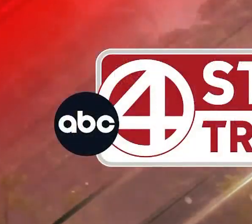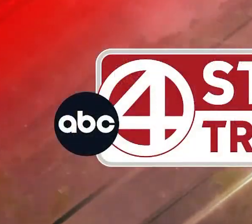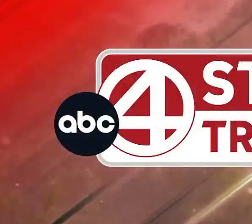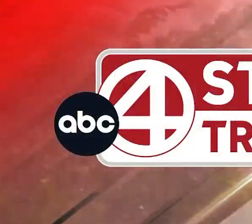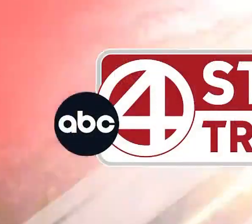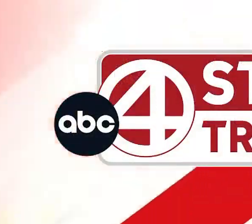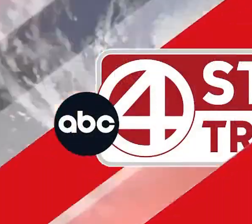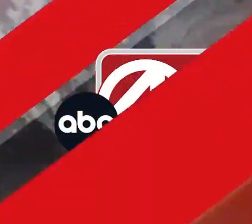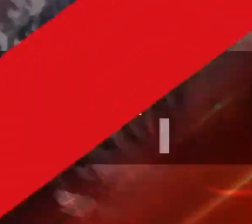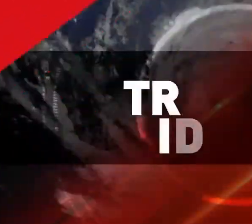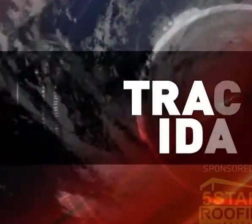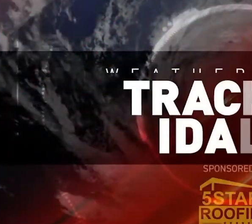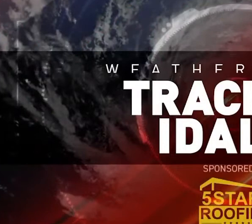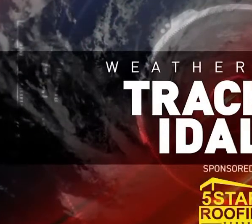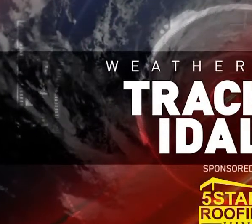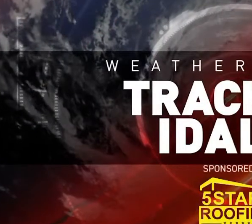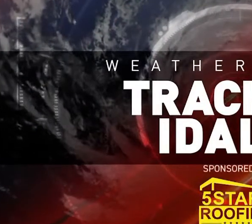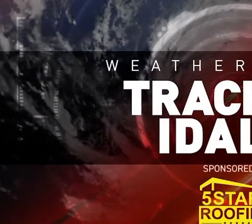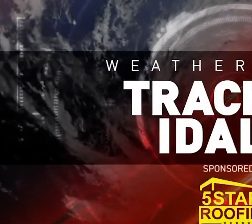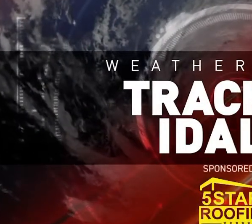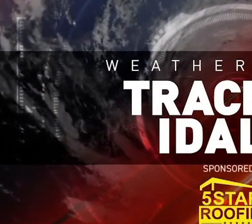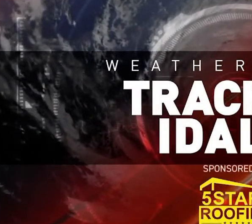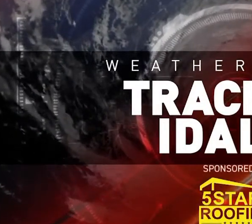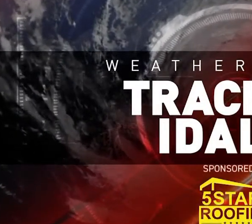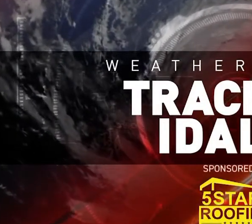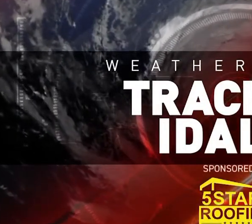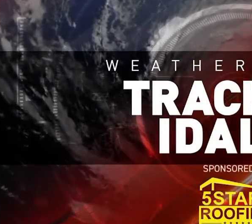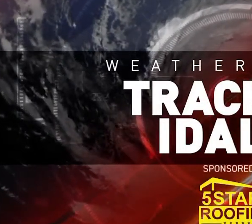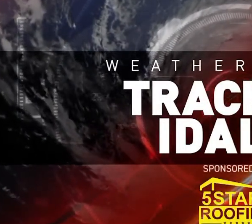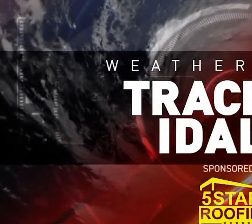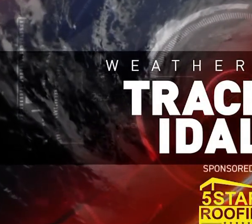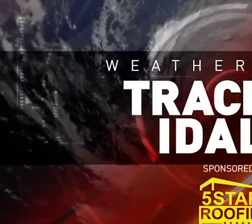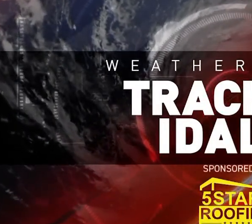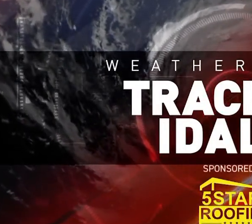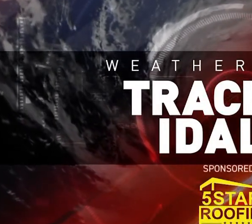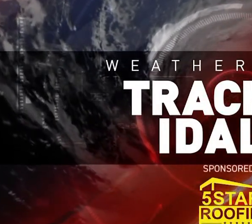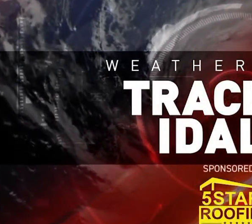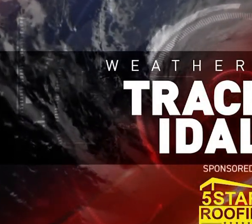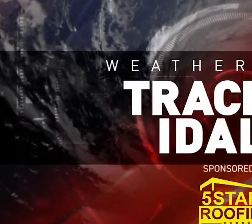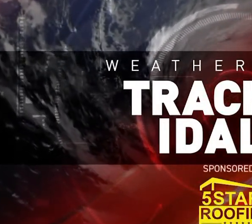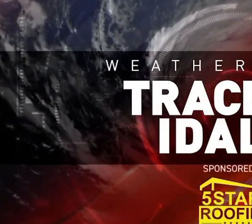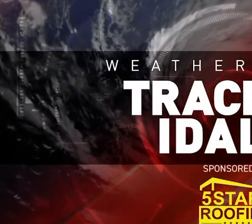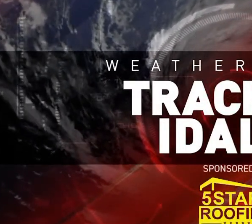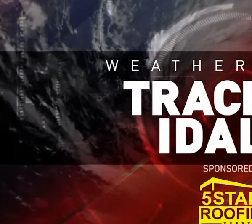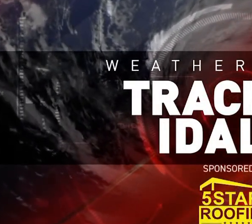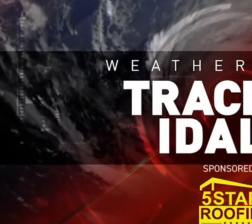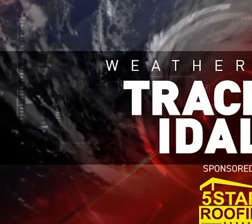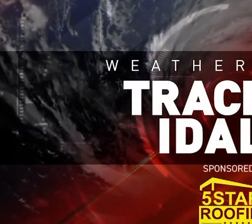News 4 Storm Tracker Tracking Idalia update, sponsored by 5 Stars Roofing.